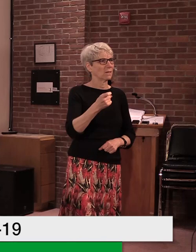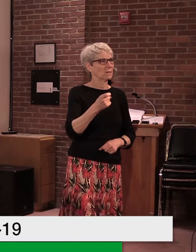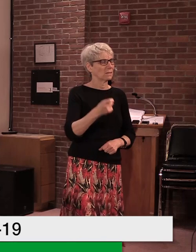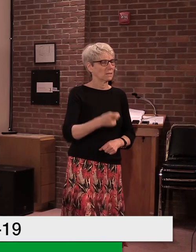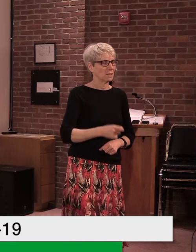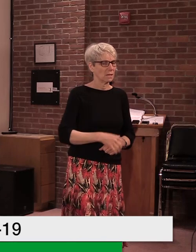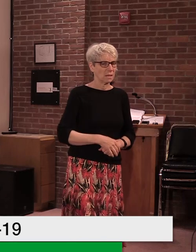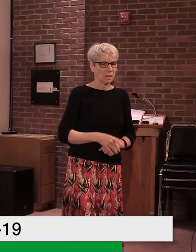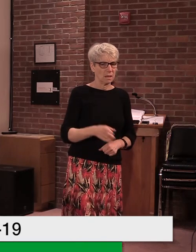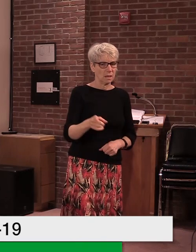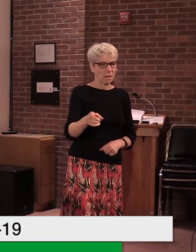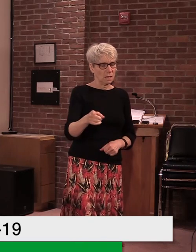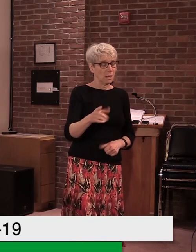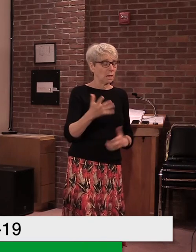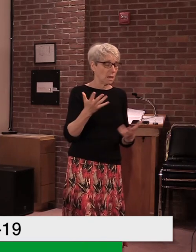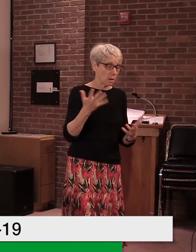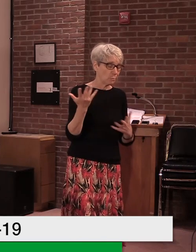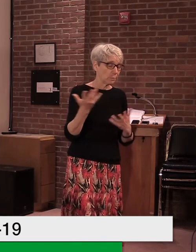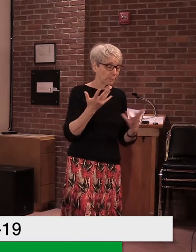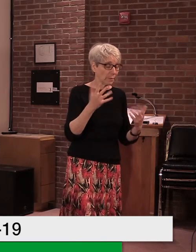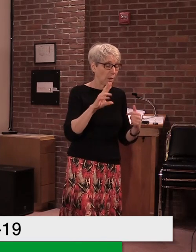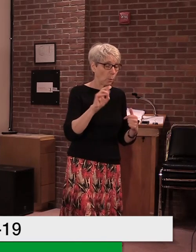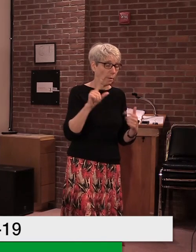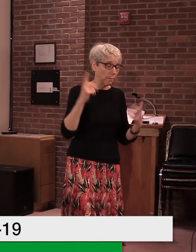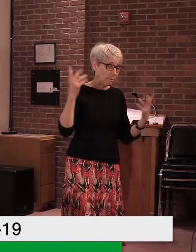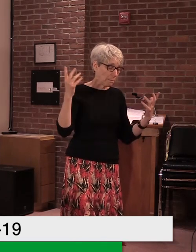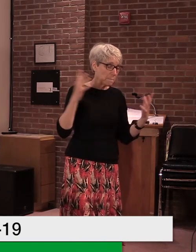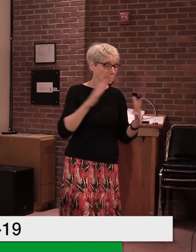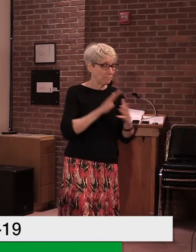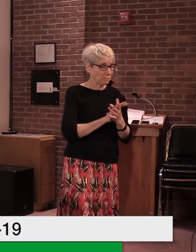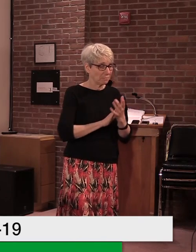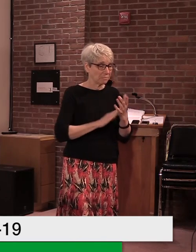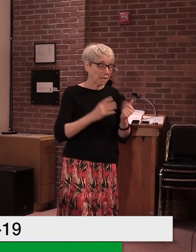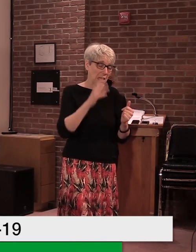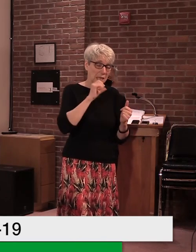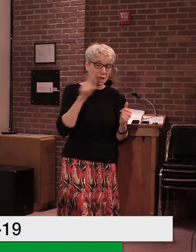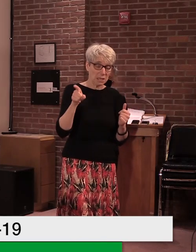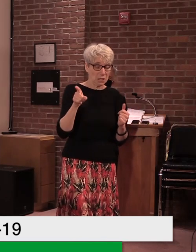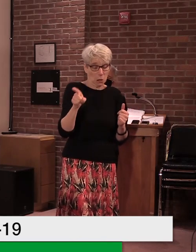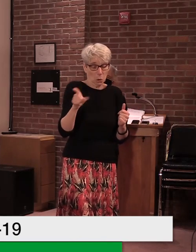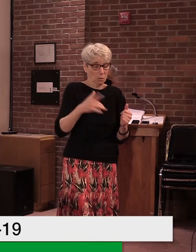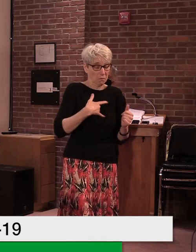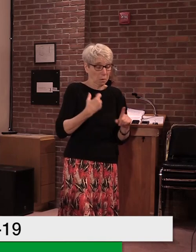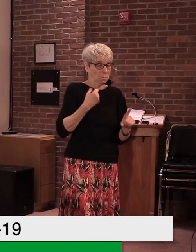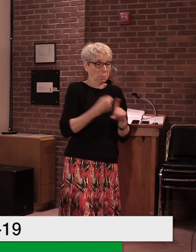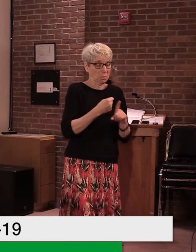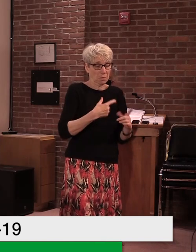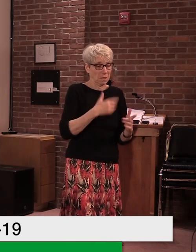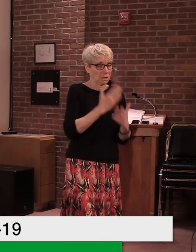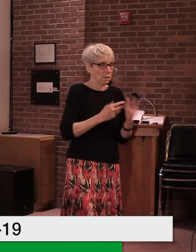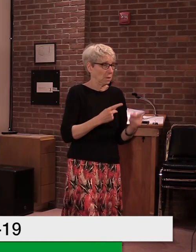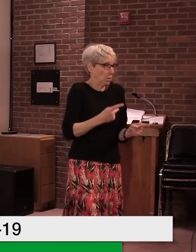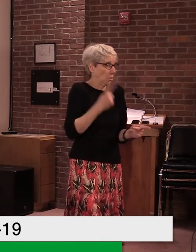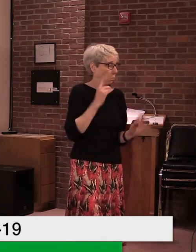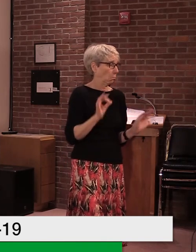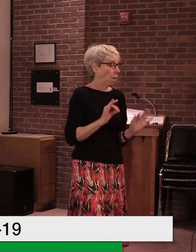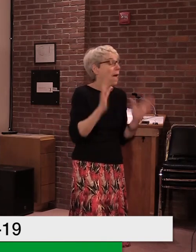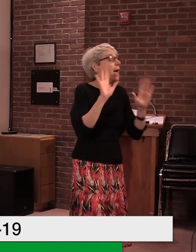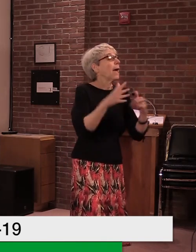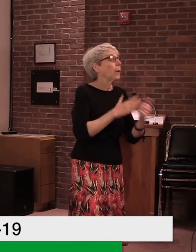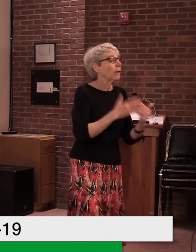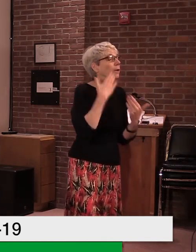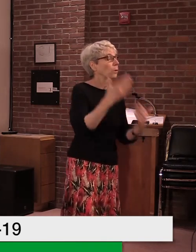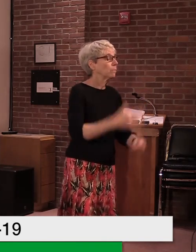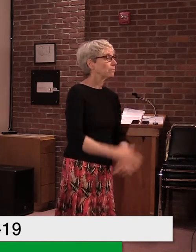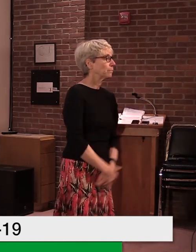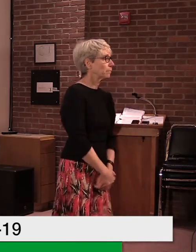Yeah. Oh well. I guess it affected you differently than it would some other people. But thank you all very much.